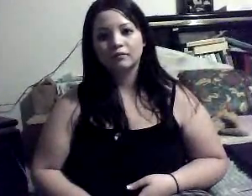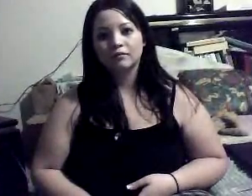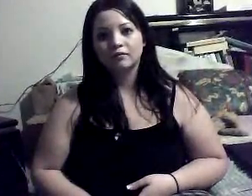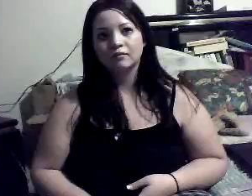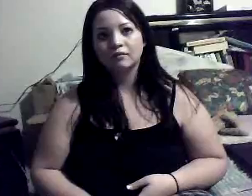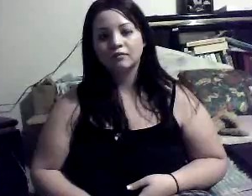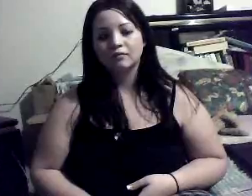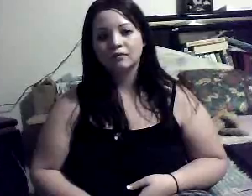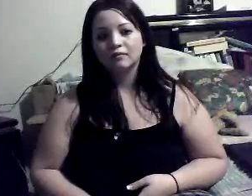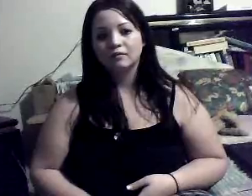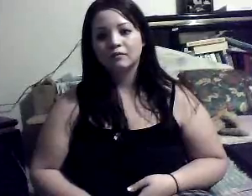well.